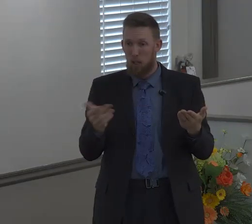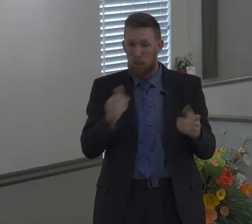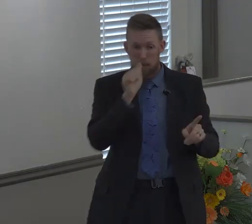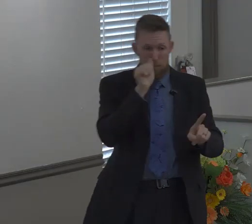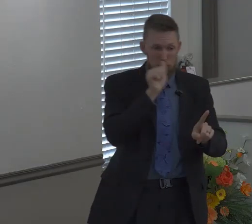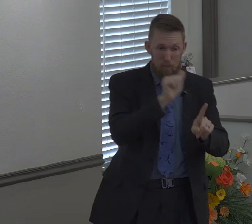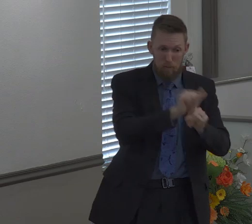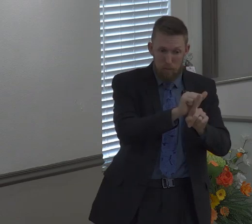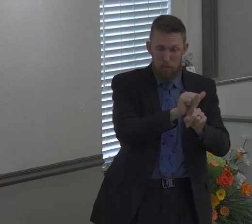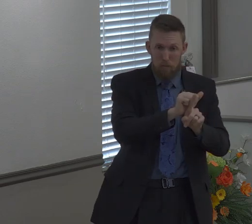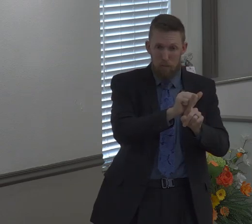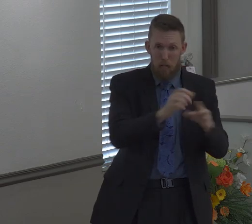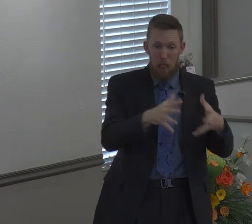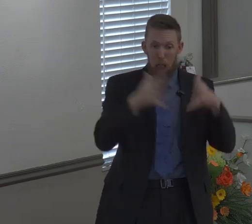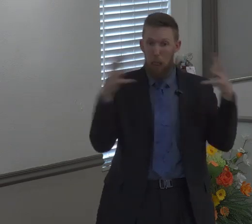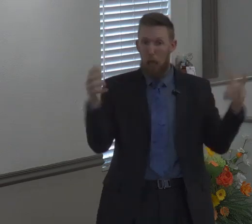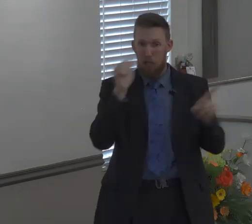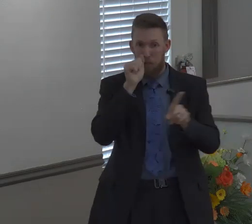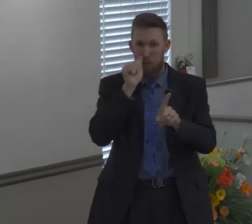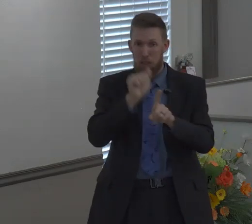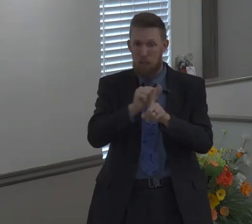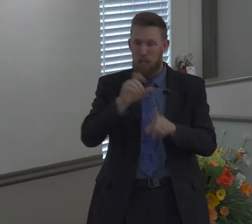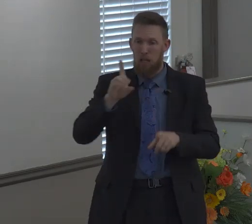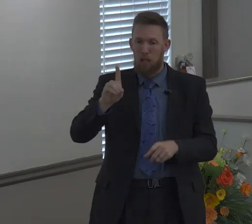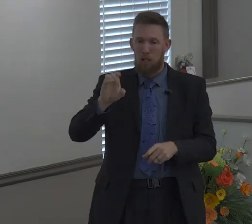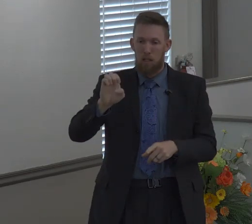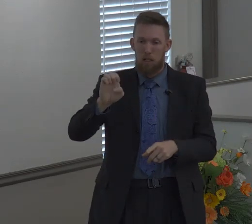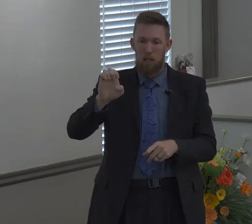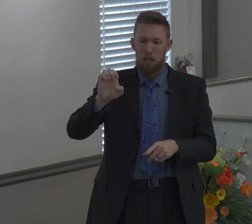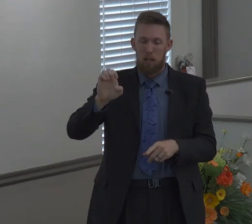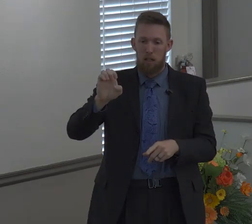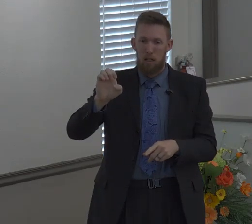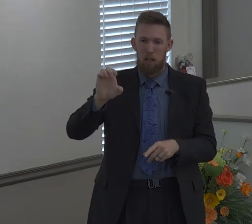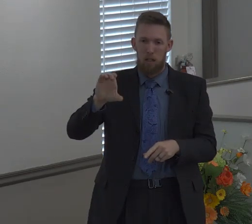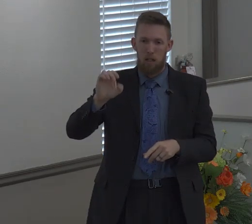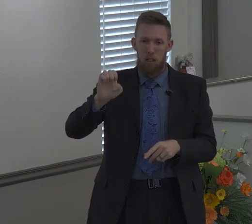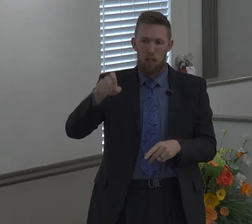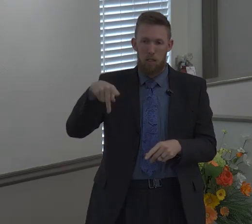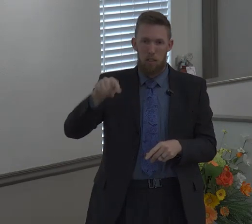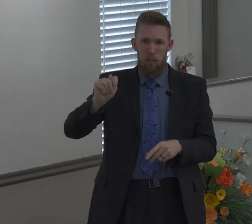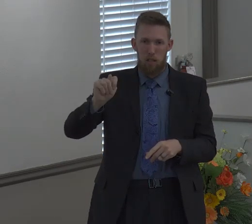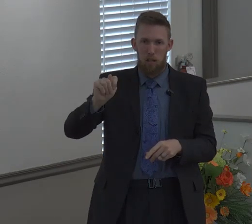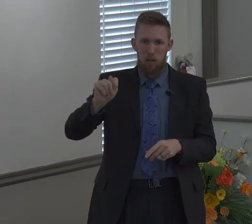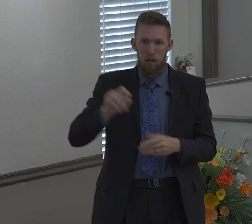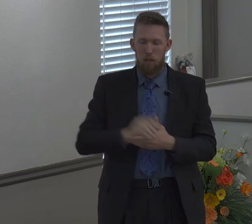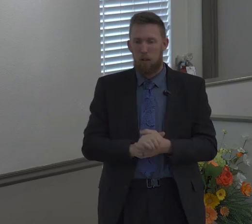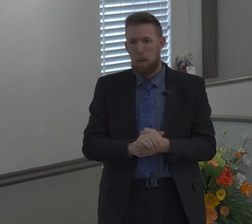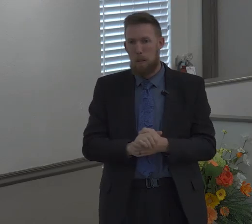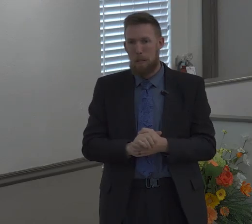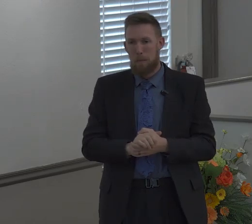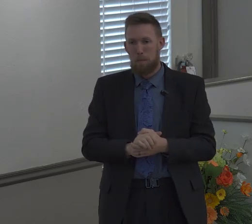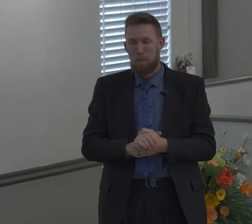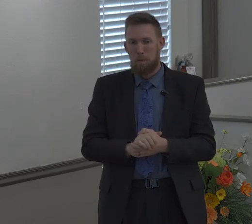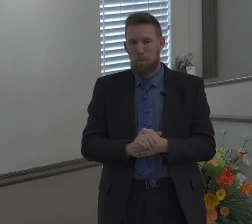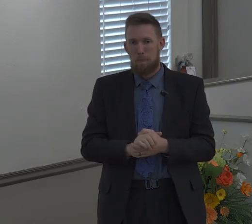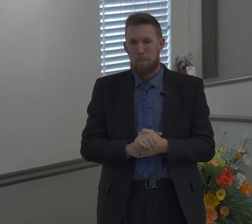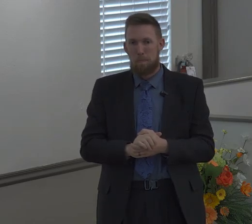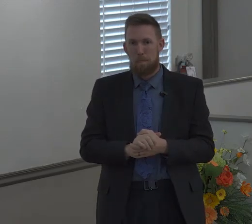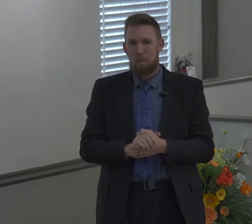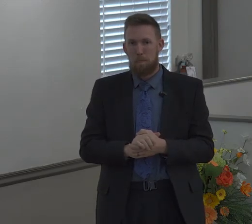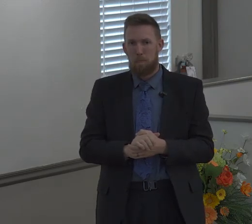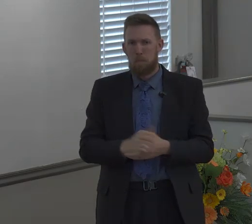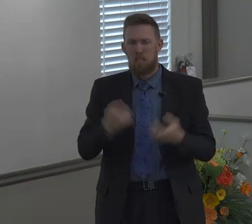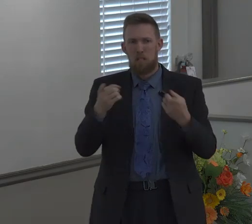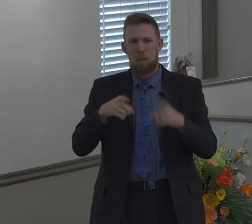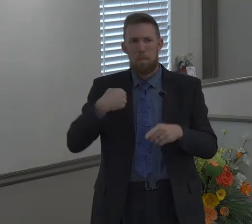deception. And remember, whenever we think of church, I want to get this straight in your mind right